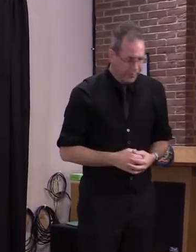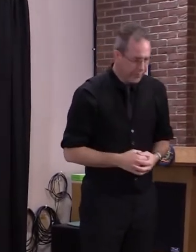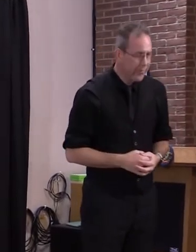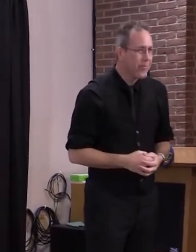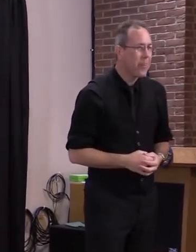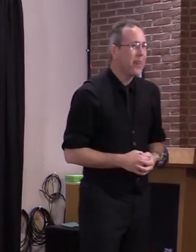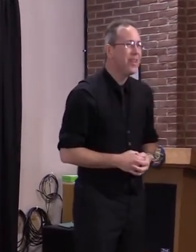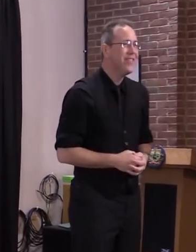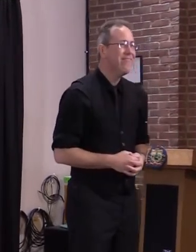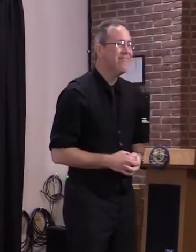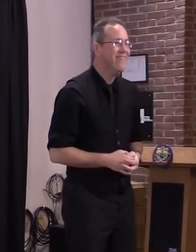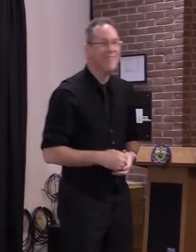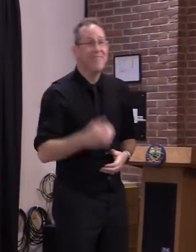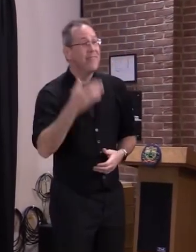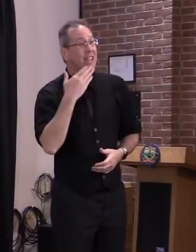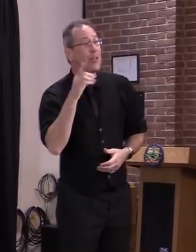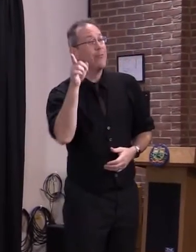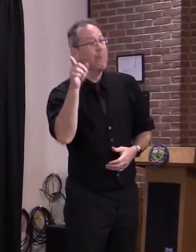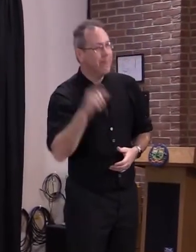Thank you.